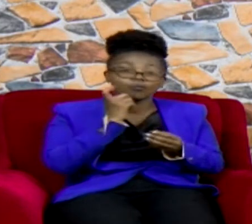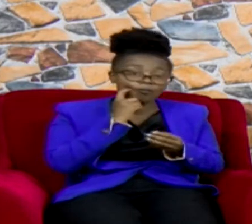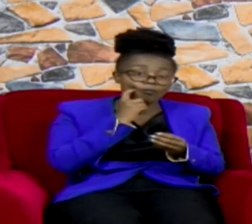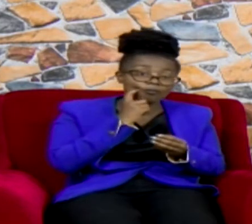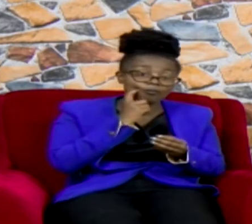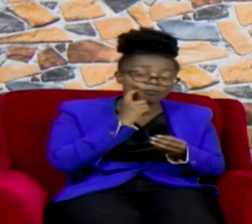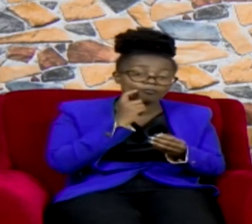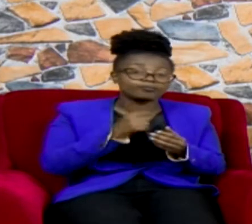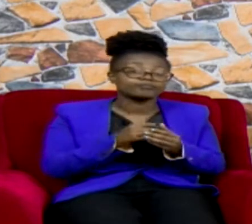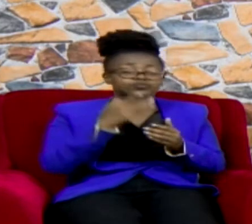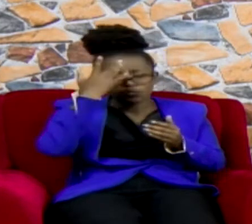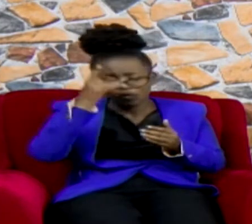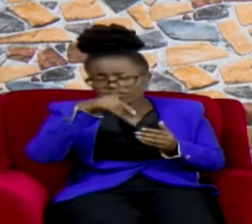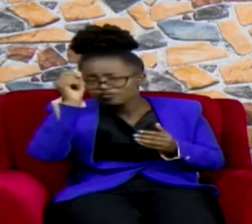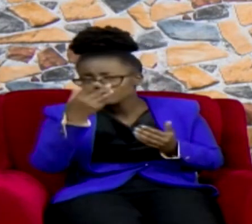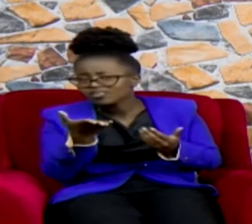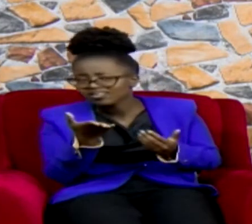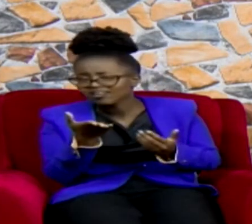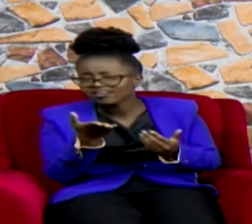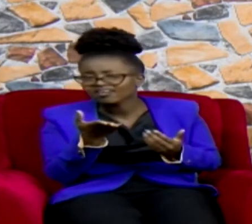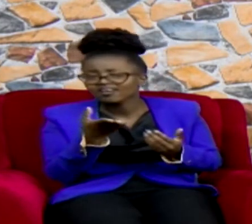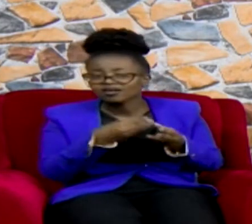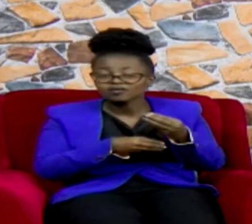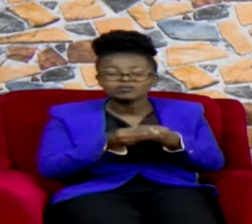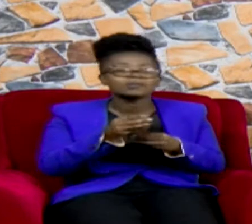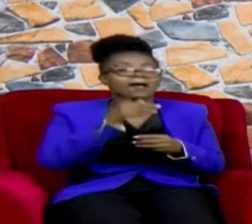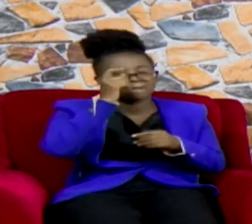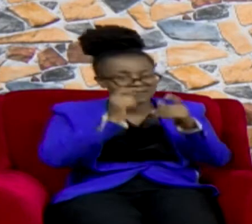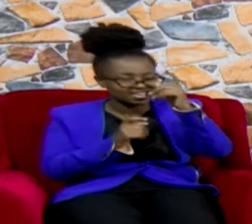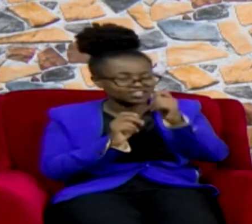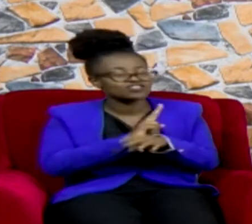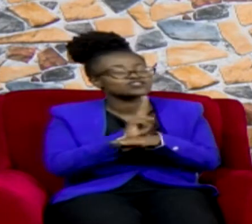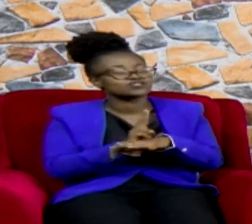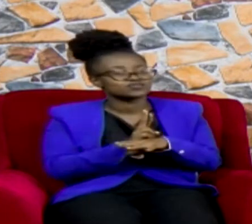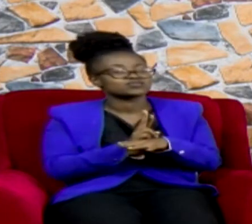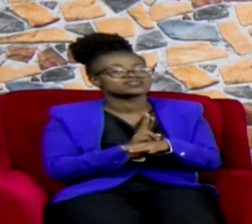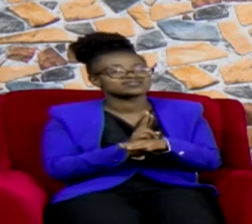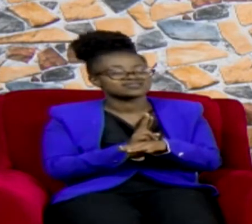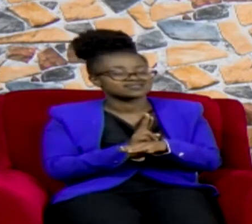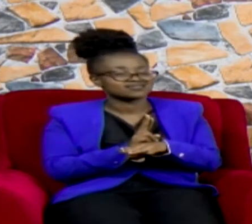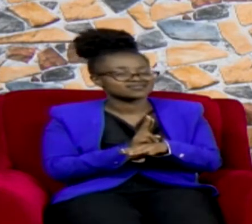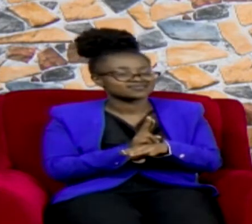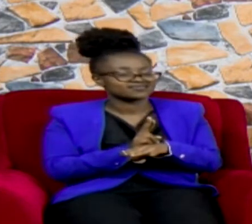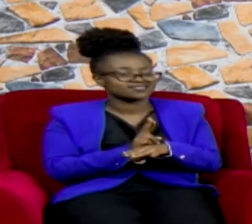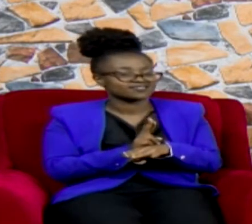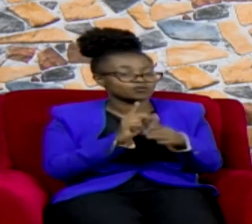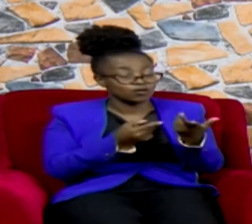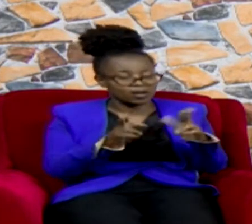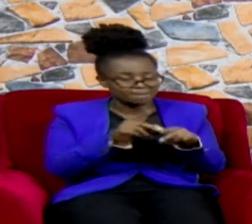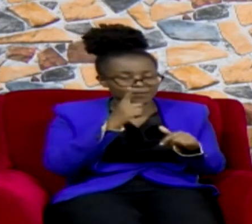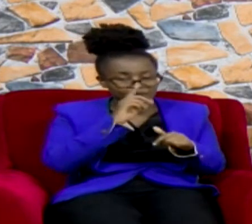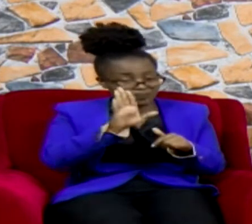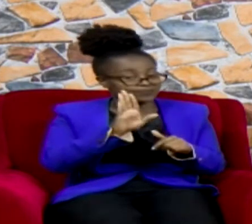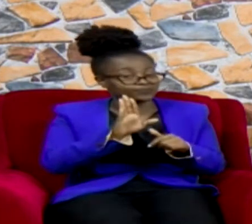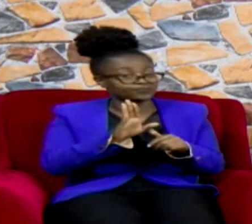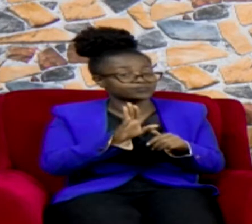shop. Why did she go to the shop? To buy milk. So now you use now the real life experiences. Okay. So you still